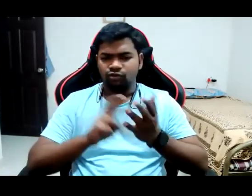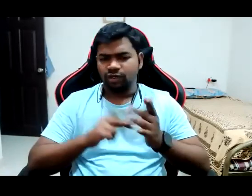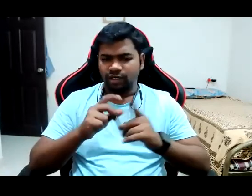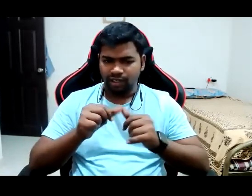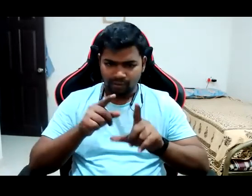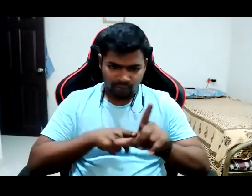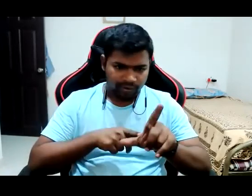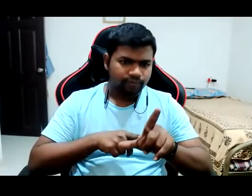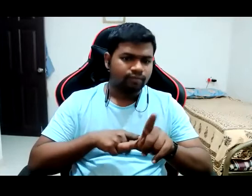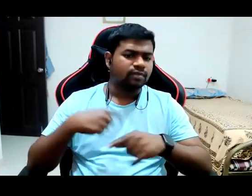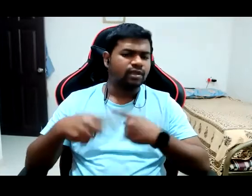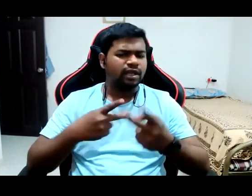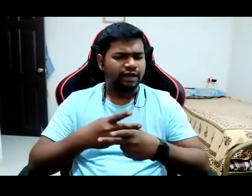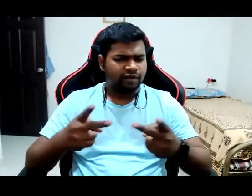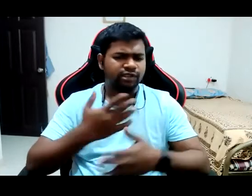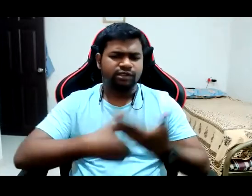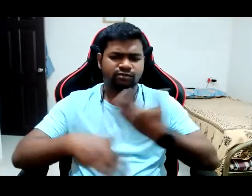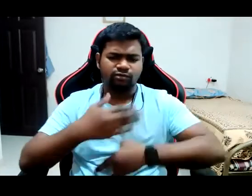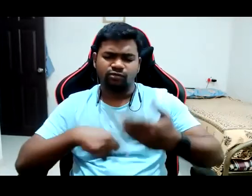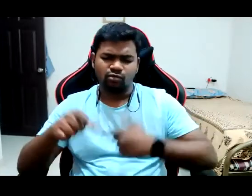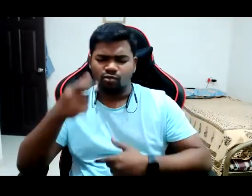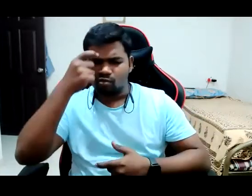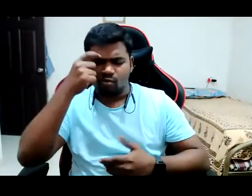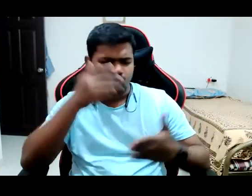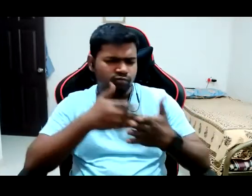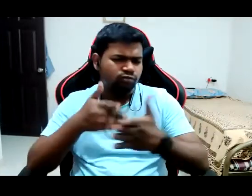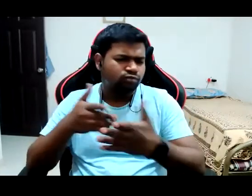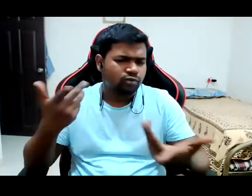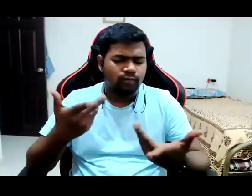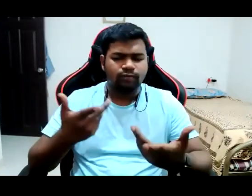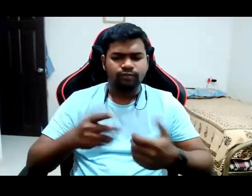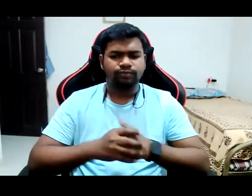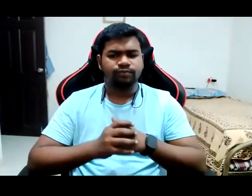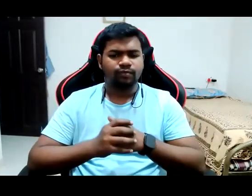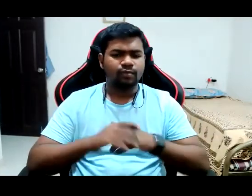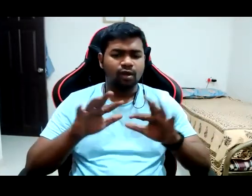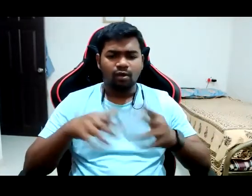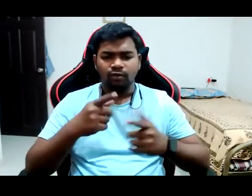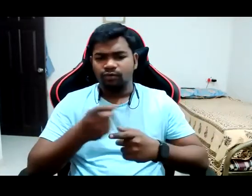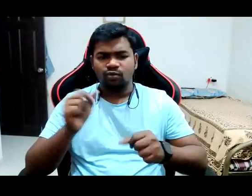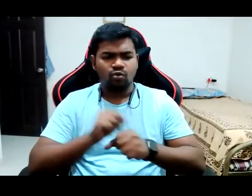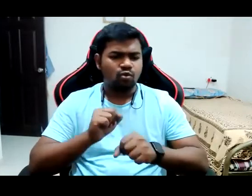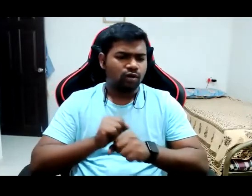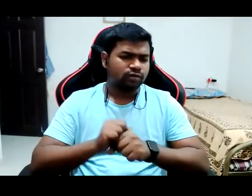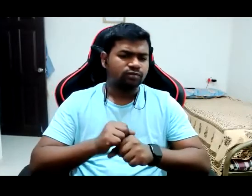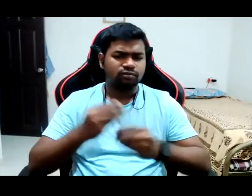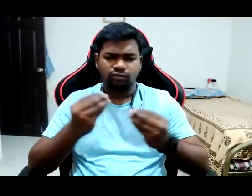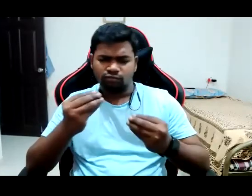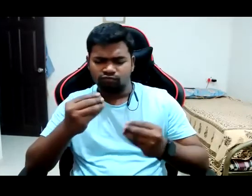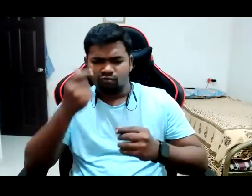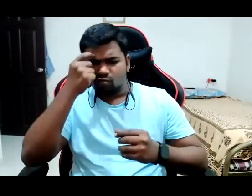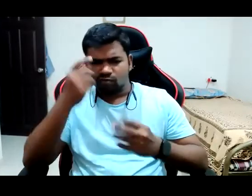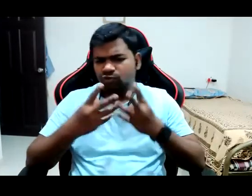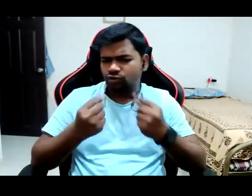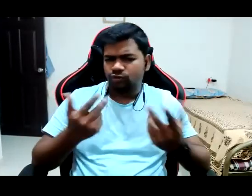various disabilities who will be sharing what are the problems they have faced, how they worked around some of these problems, to kind of